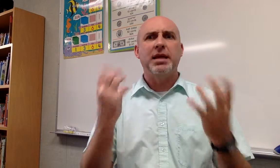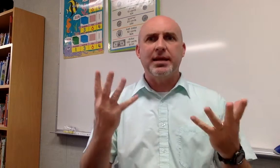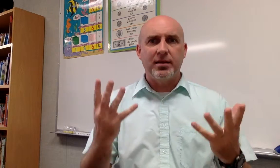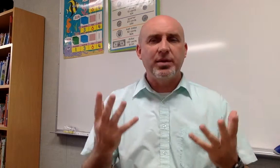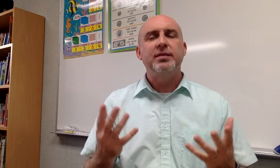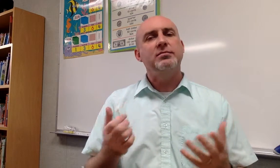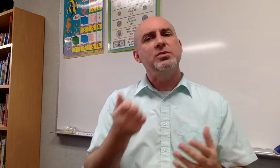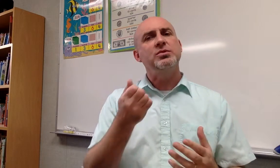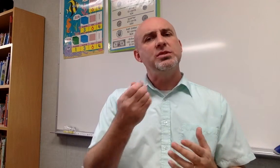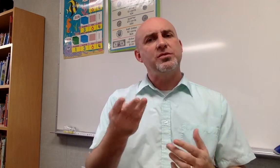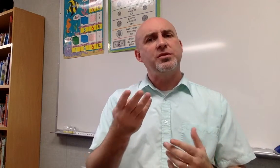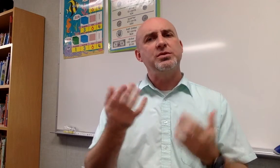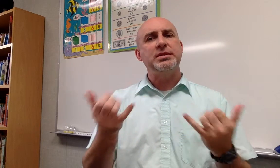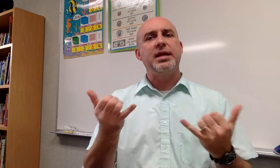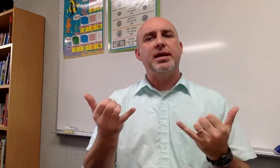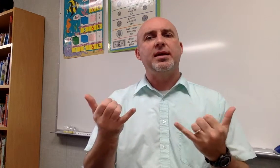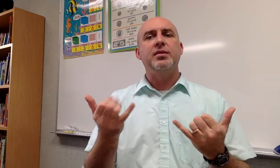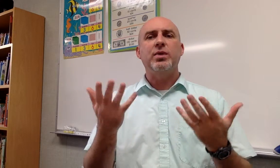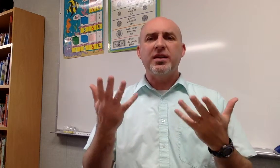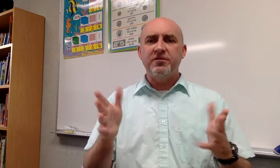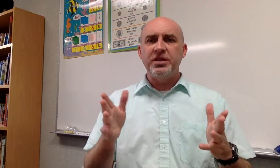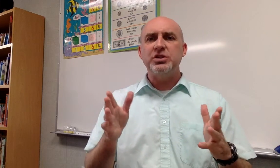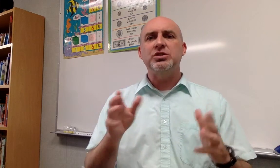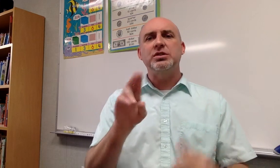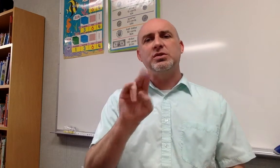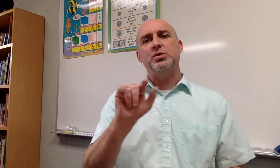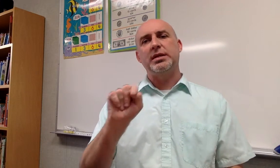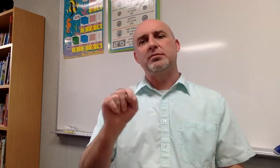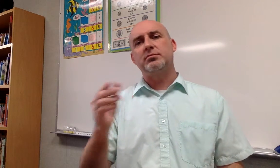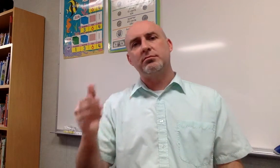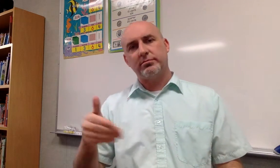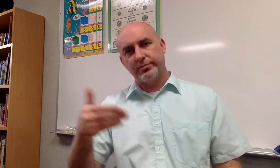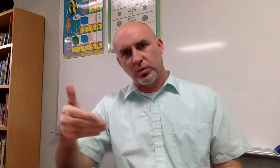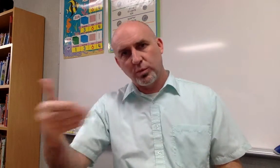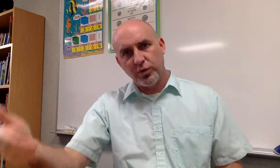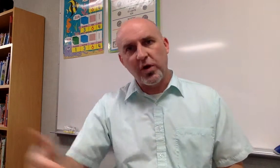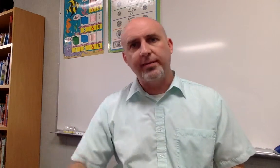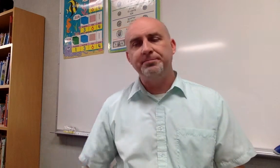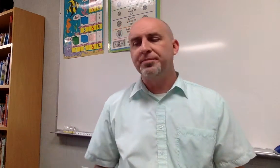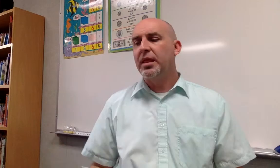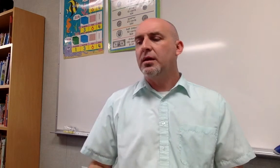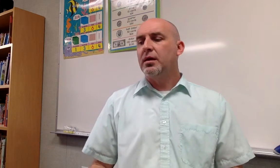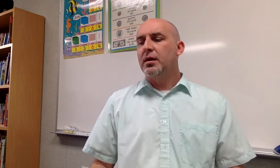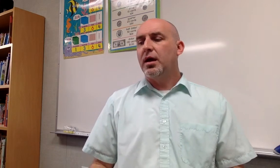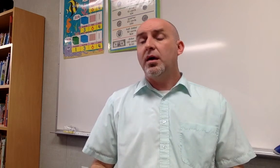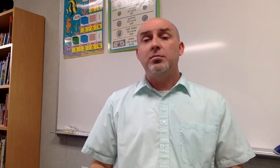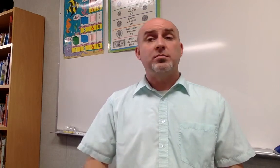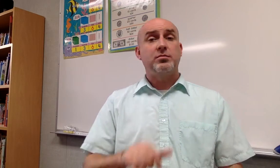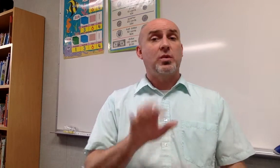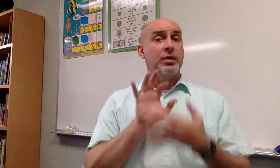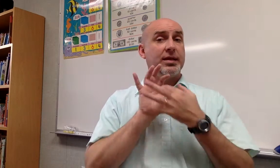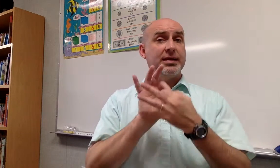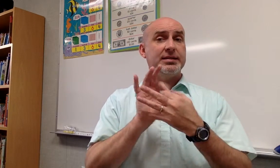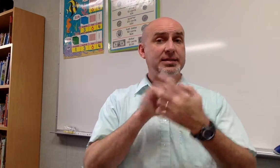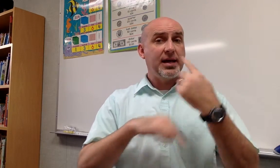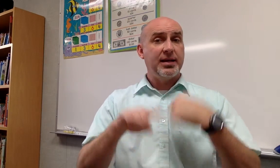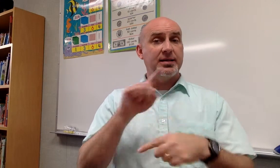many, but we'll do just a few today, and then we'll kind of finish this unit and we'll move on. A related sign